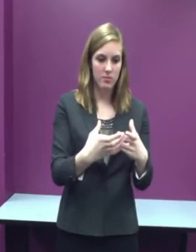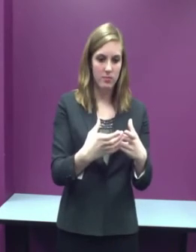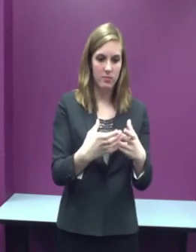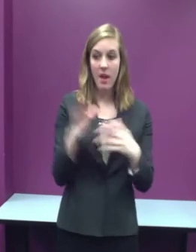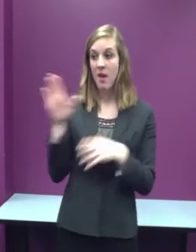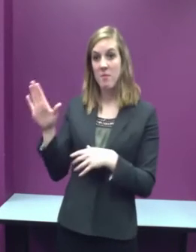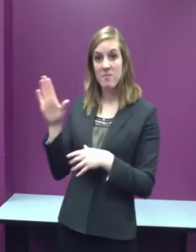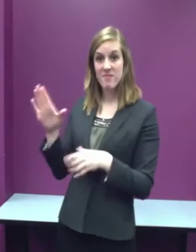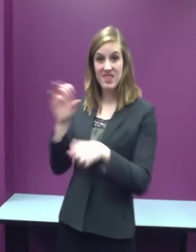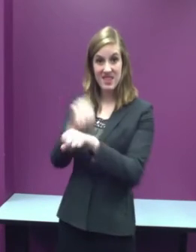childhood.